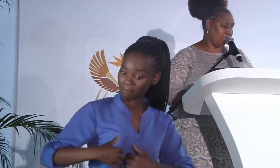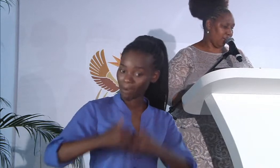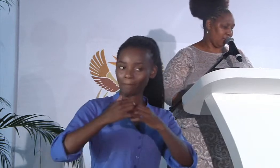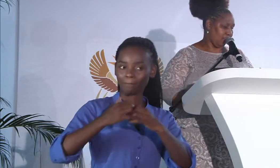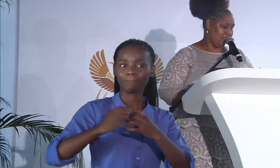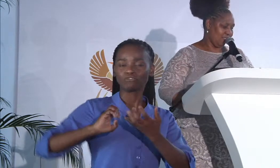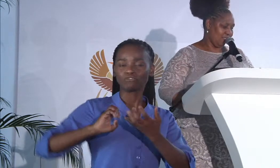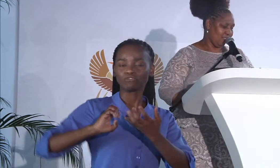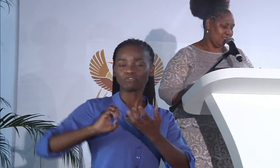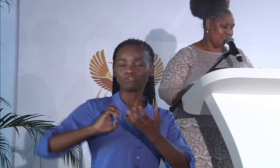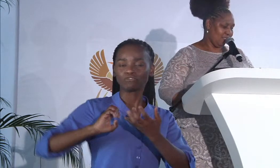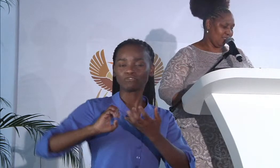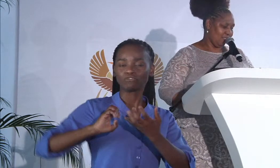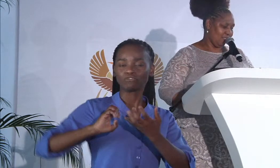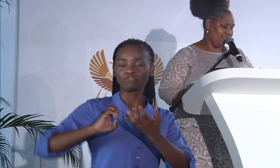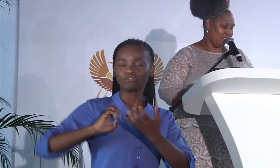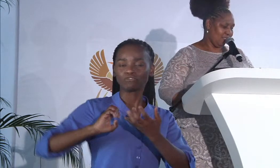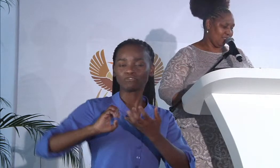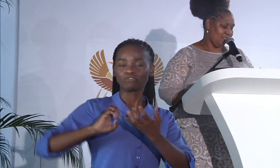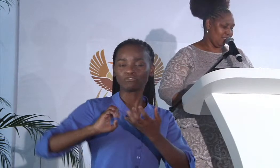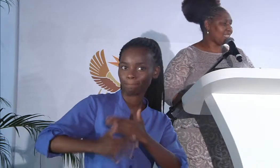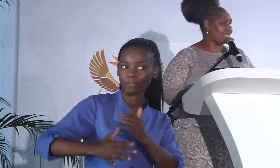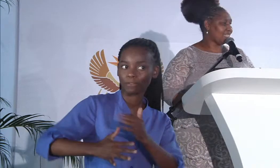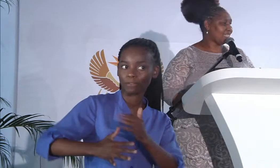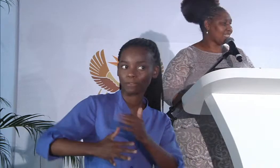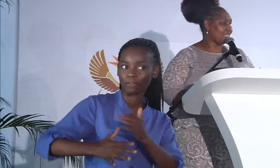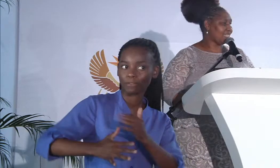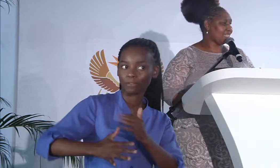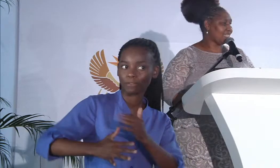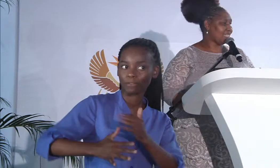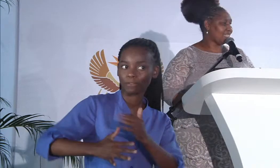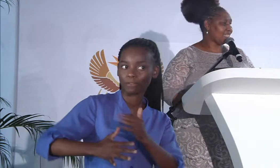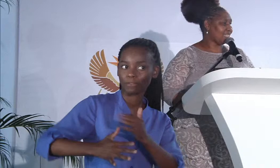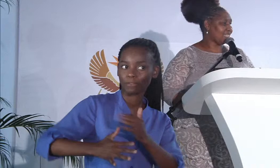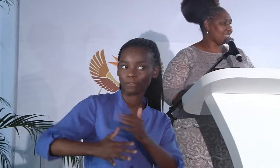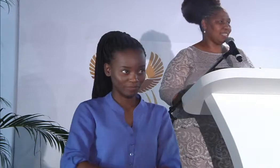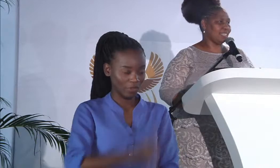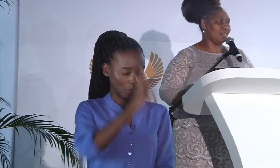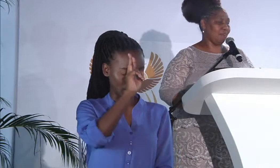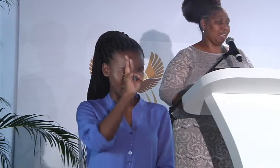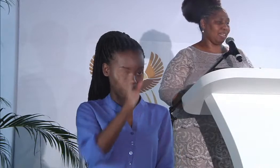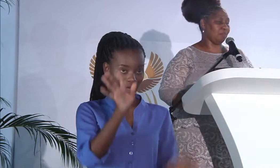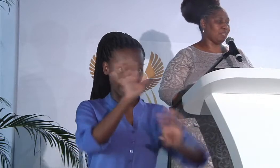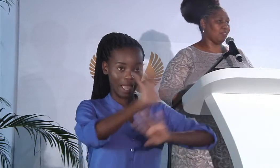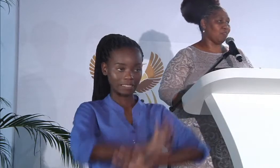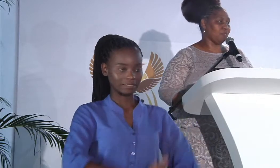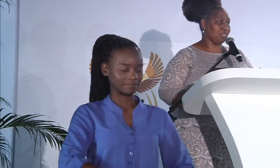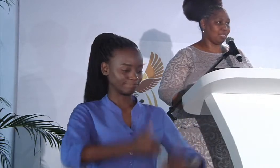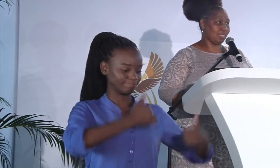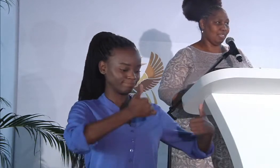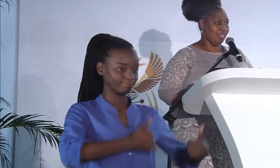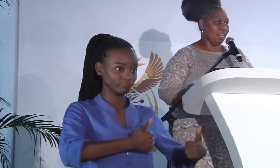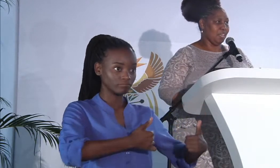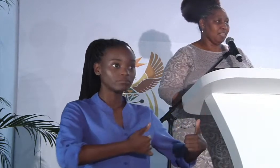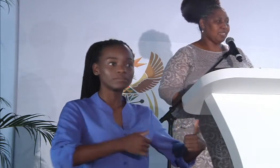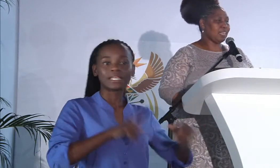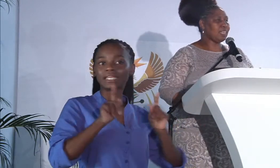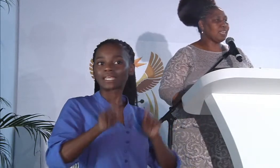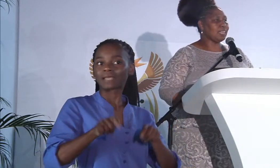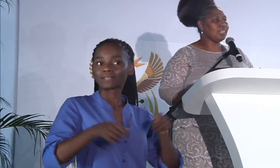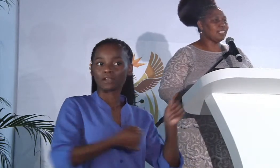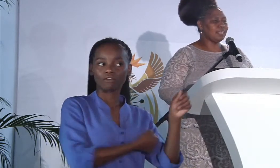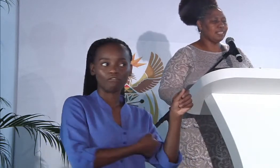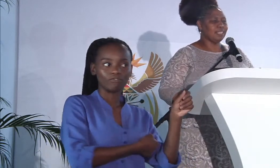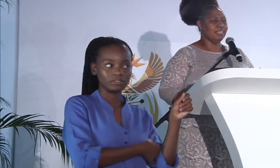together with Sean. We sat, I remember the whole night in my Cape Town office,